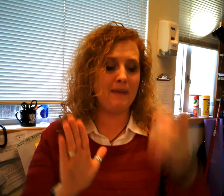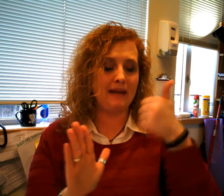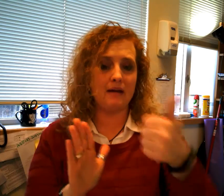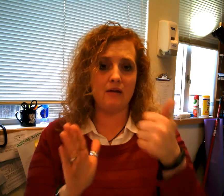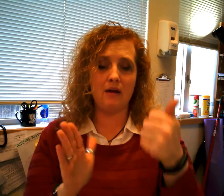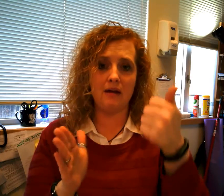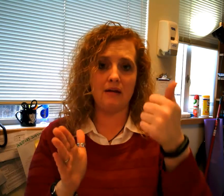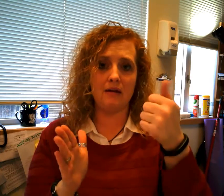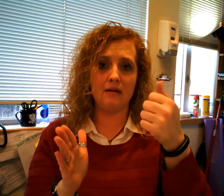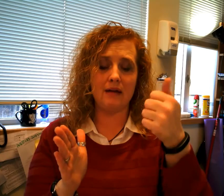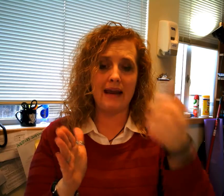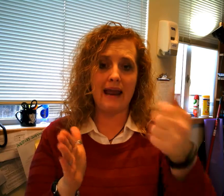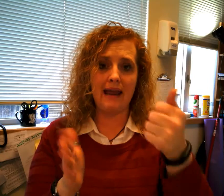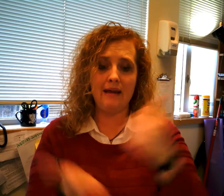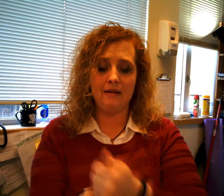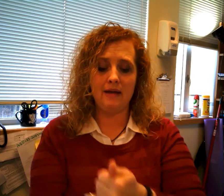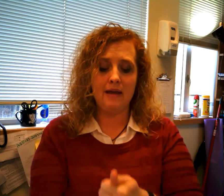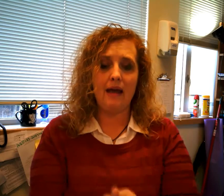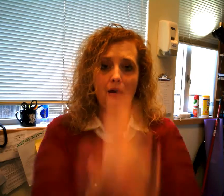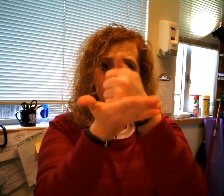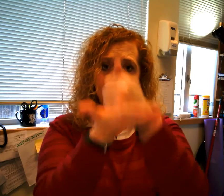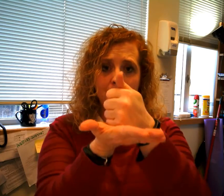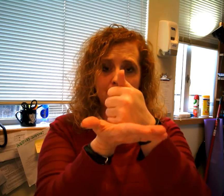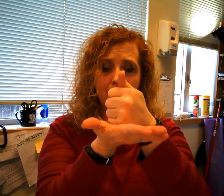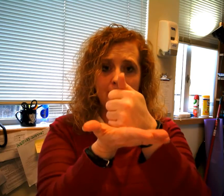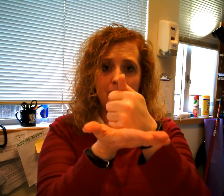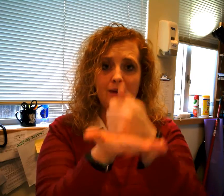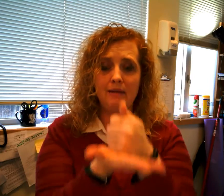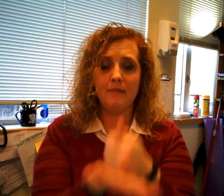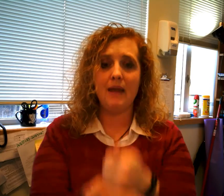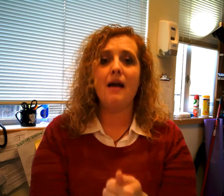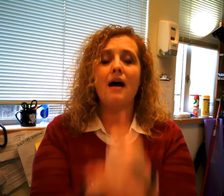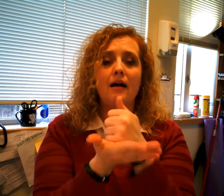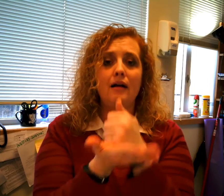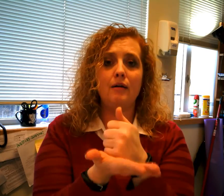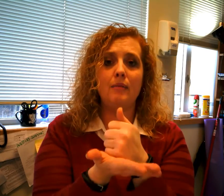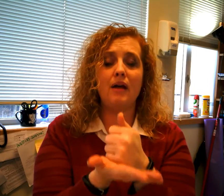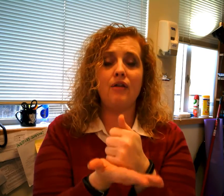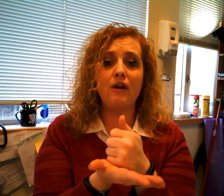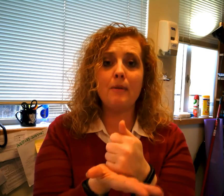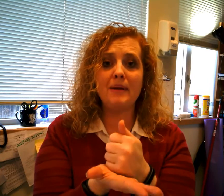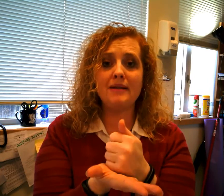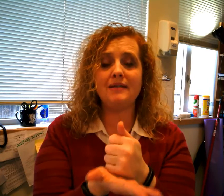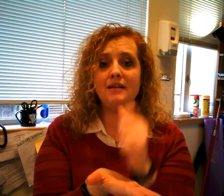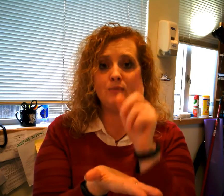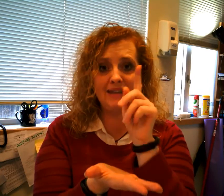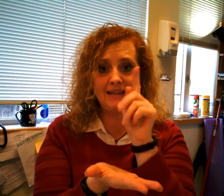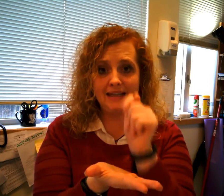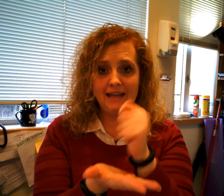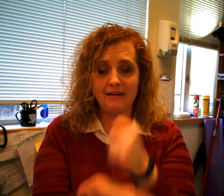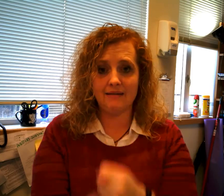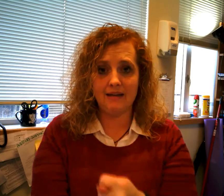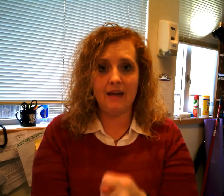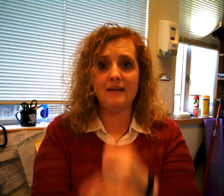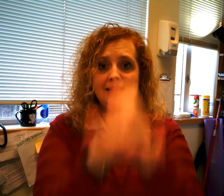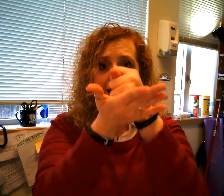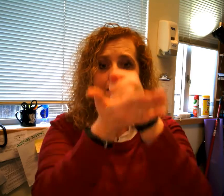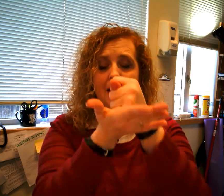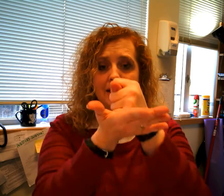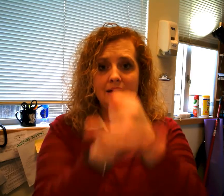and an A. Help. Okay? A therapist is with a T, and the same idea